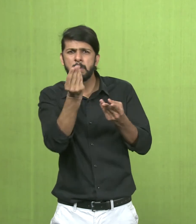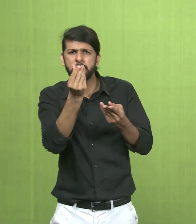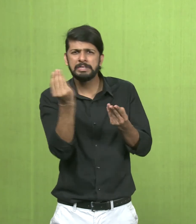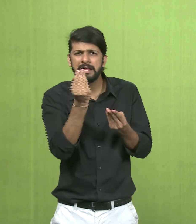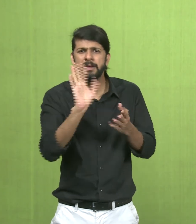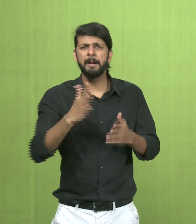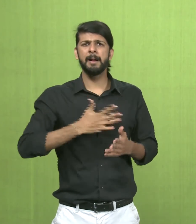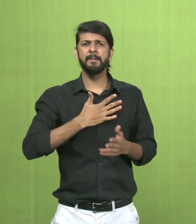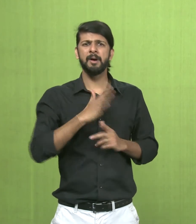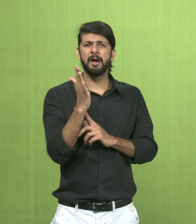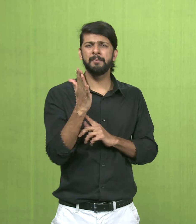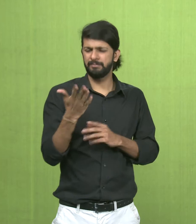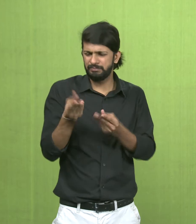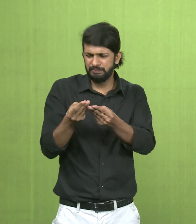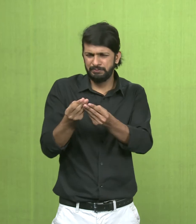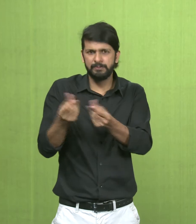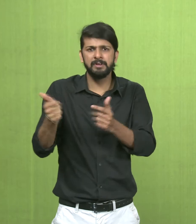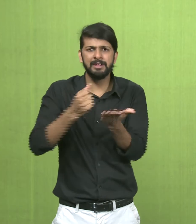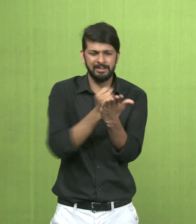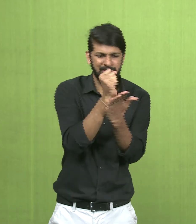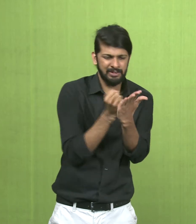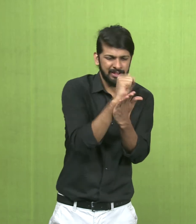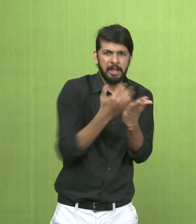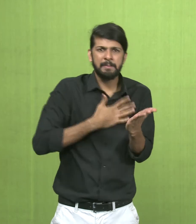vermilion and mehendi or henna powder.